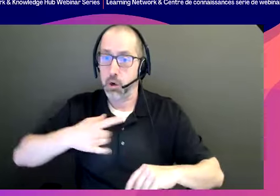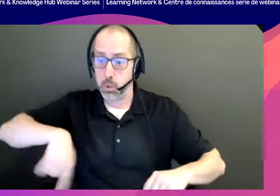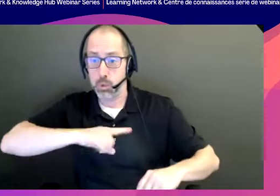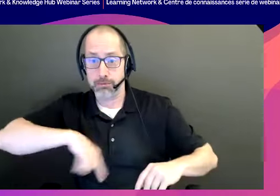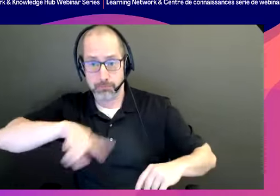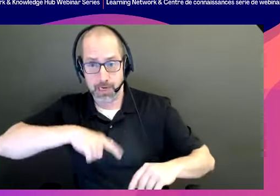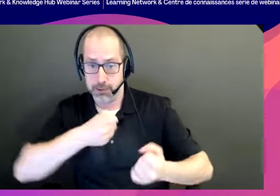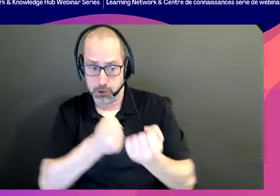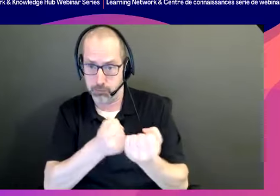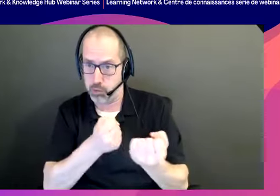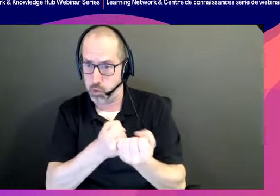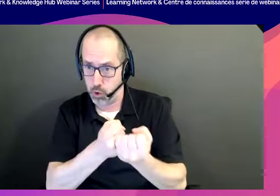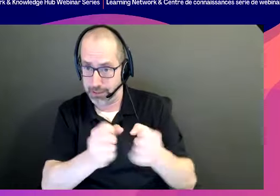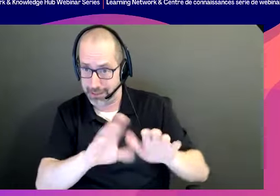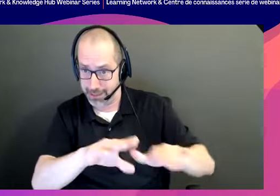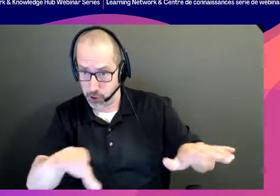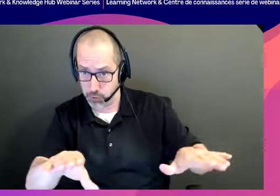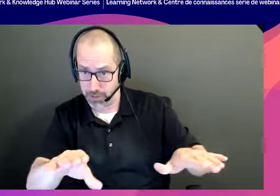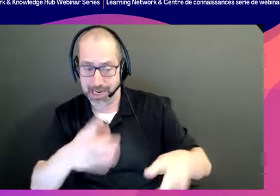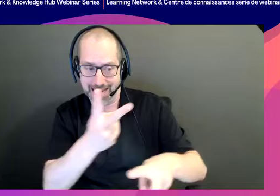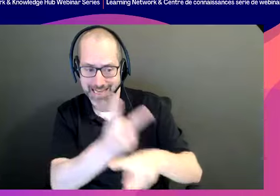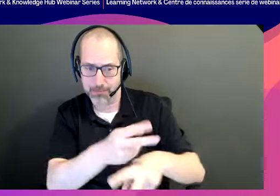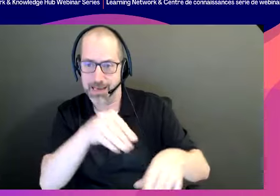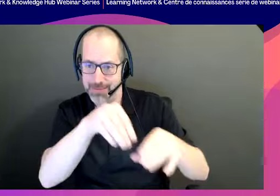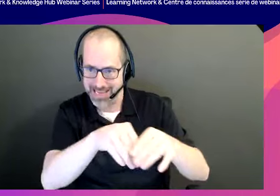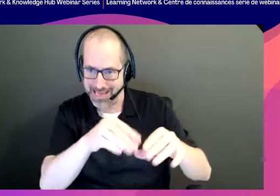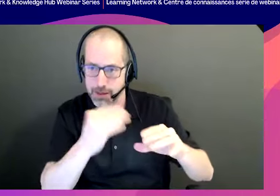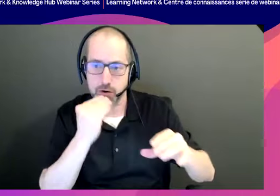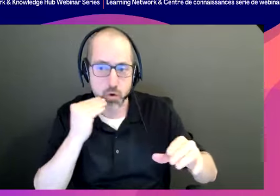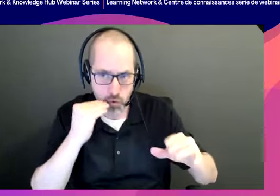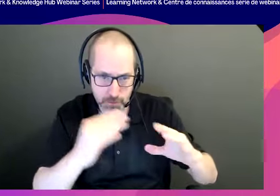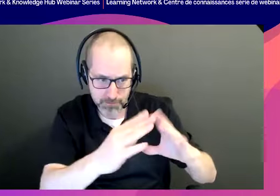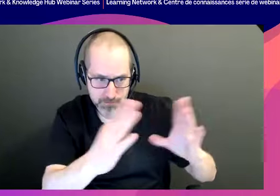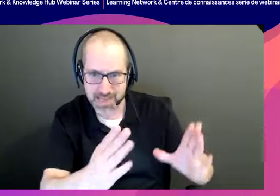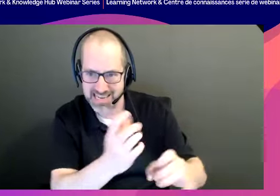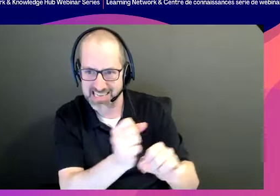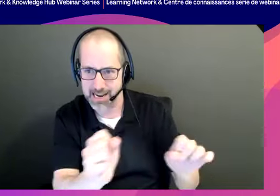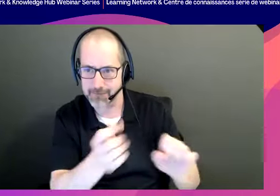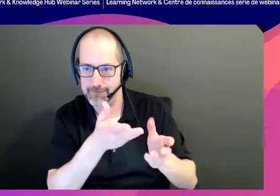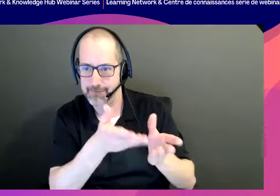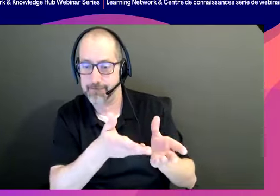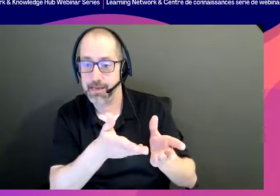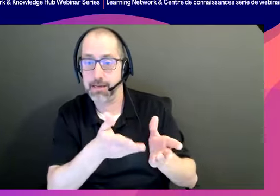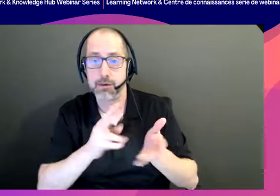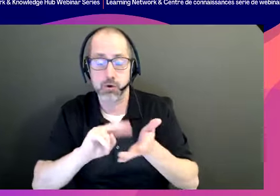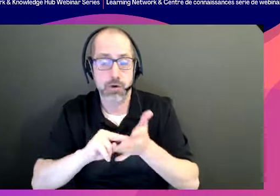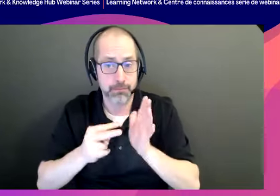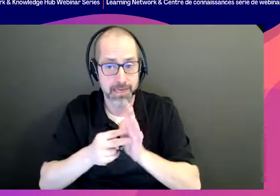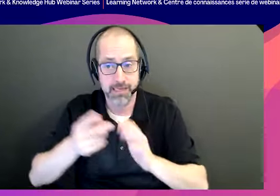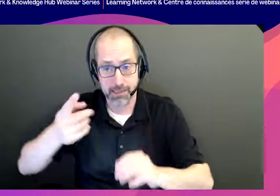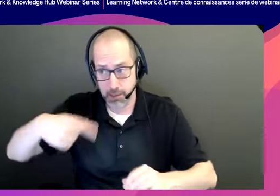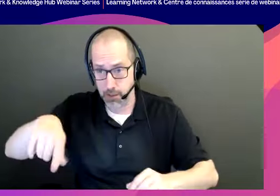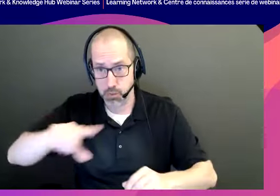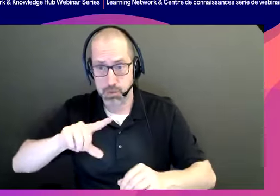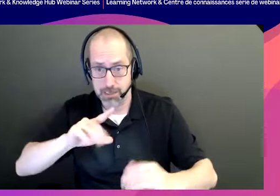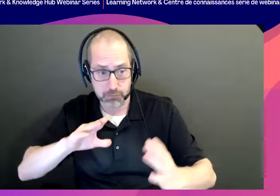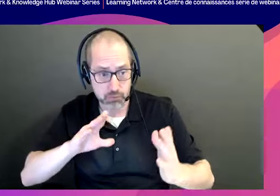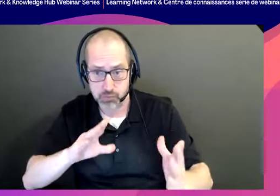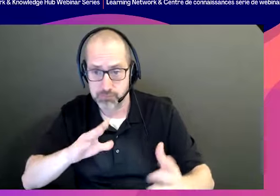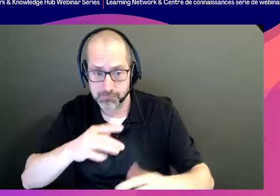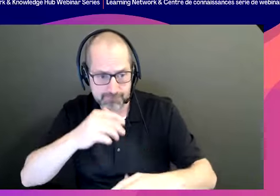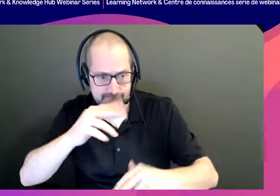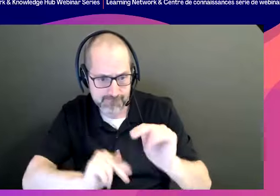children and keeping children safe in their homes. And what does that mean? It means working to build protective supports